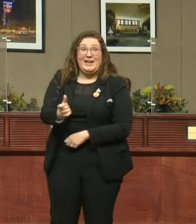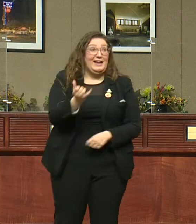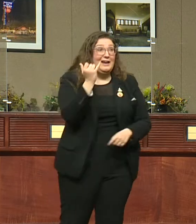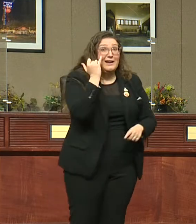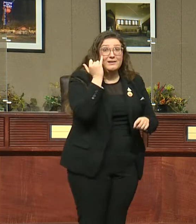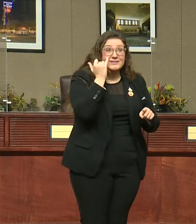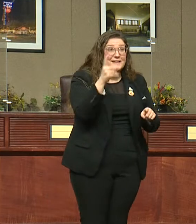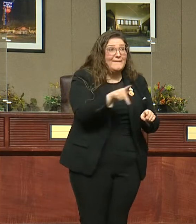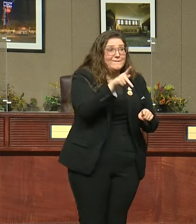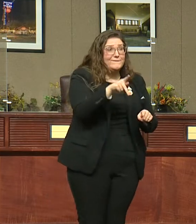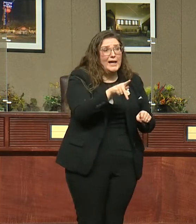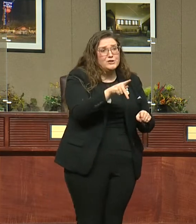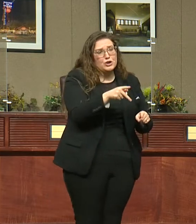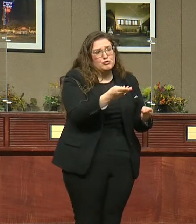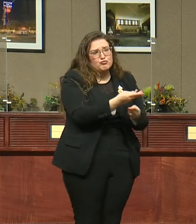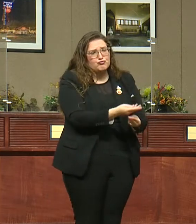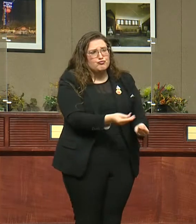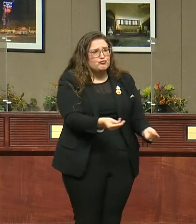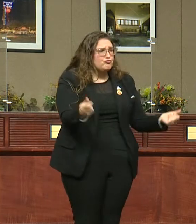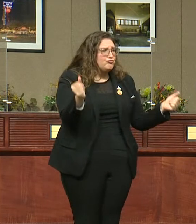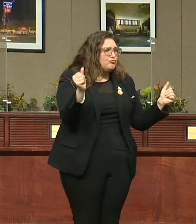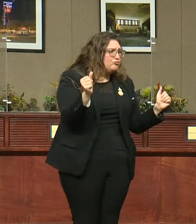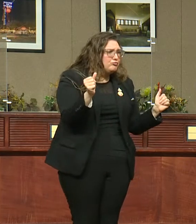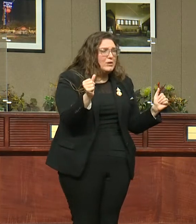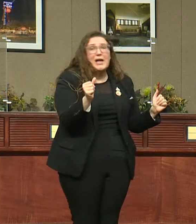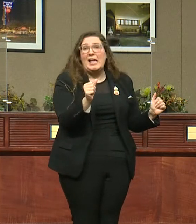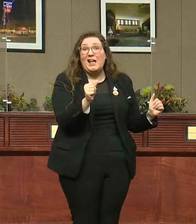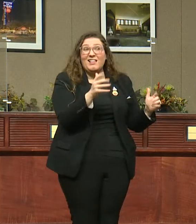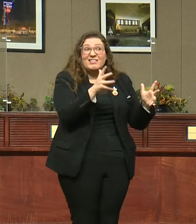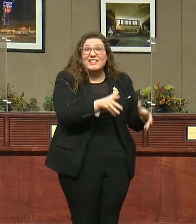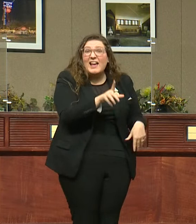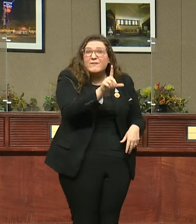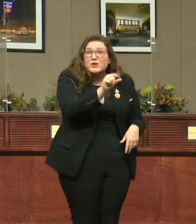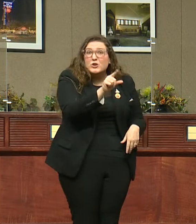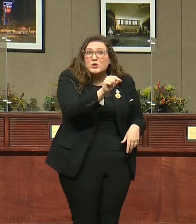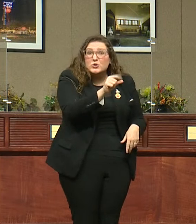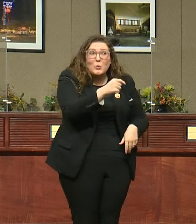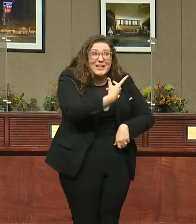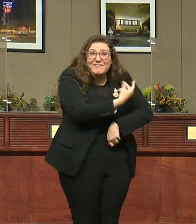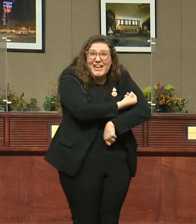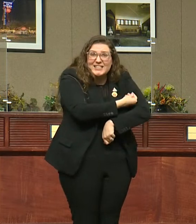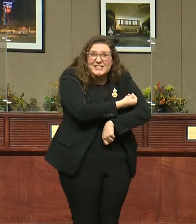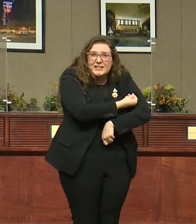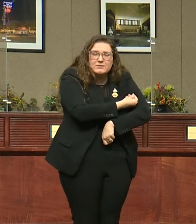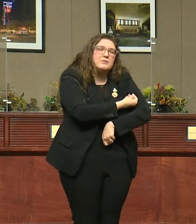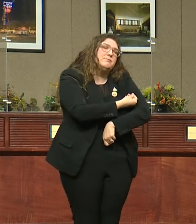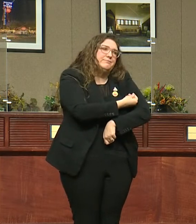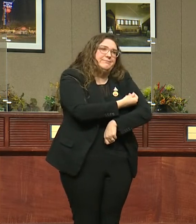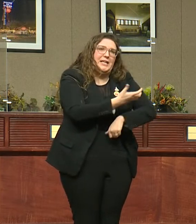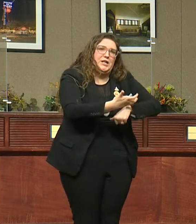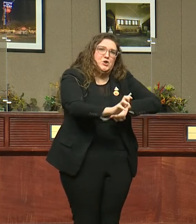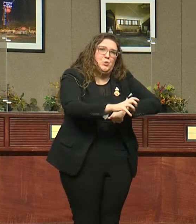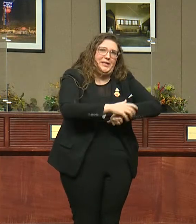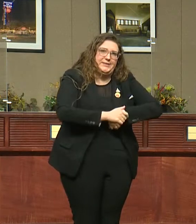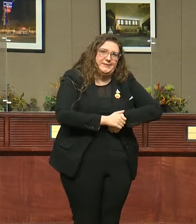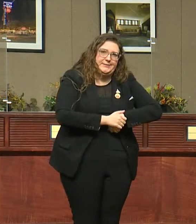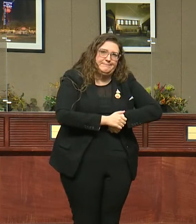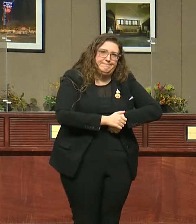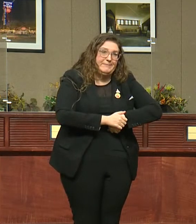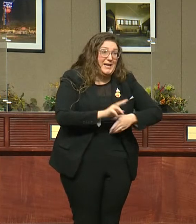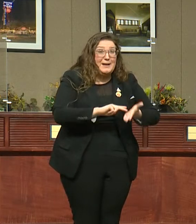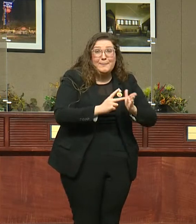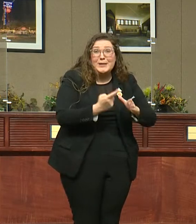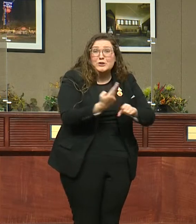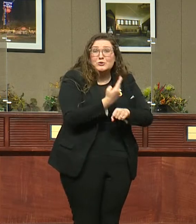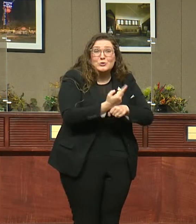day, because it expires quickly. So that's part of why someone in the morning may receive, or during